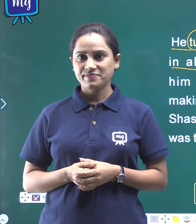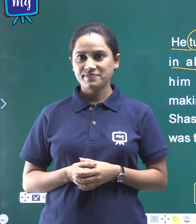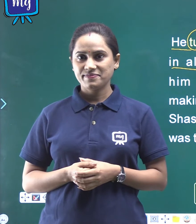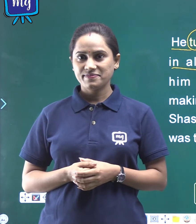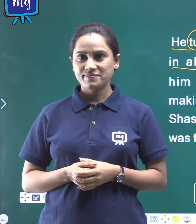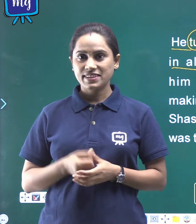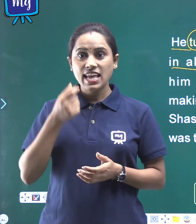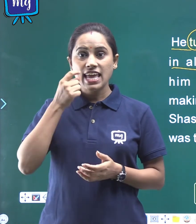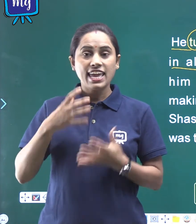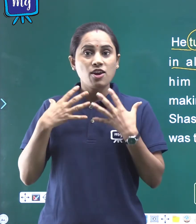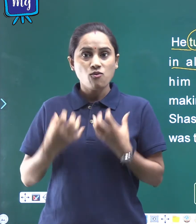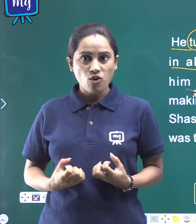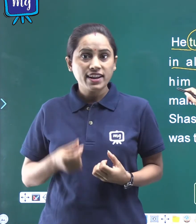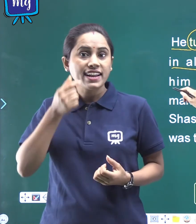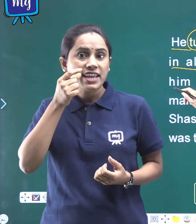he wanted him